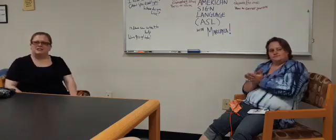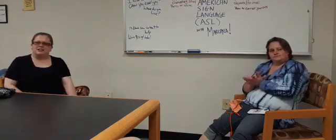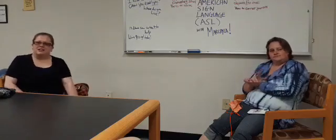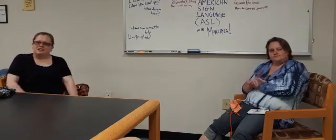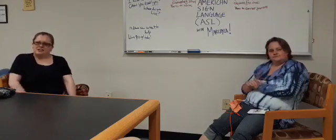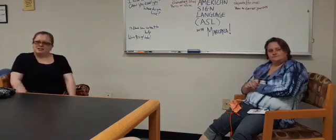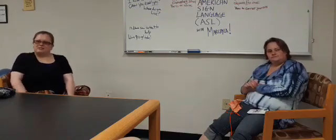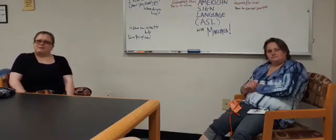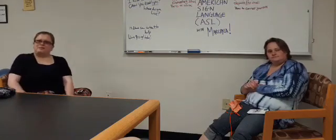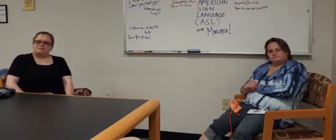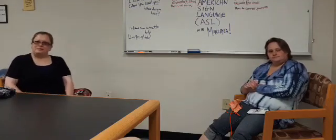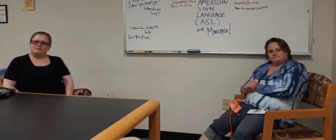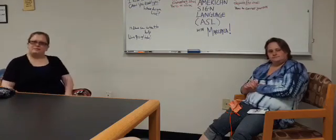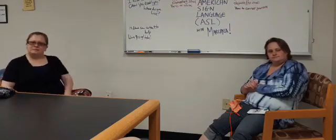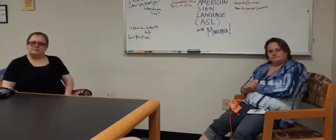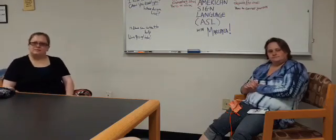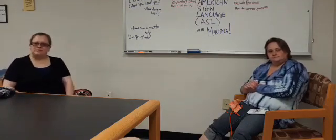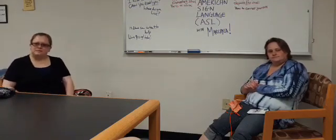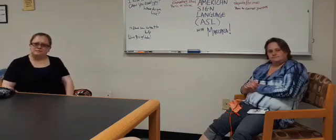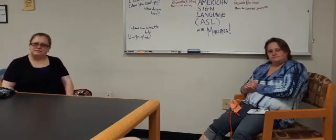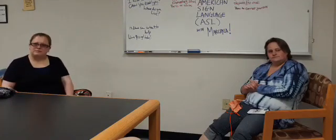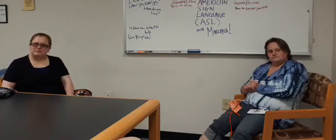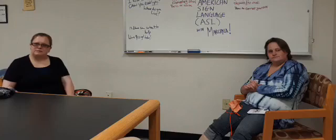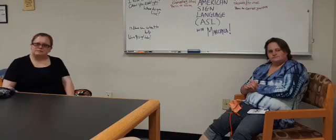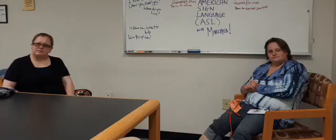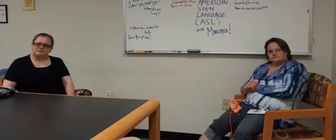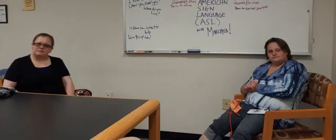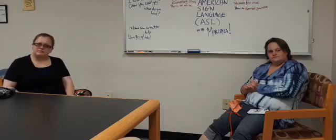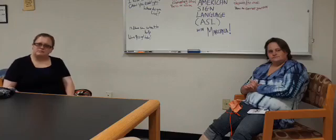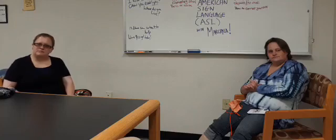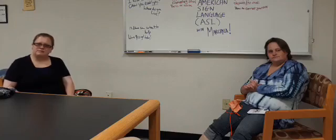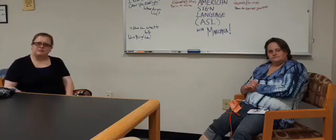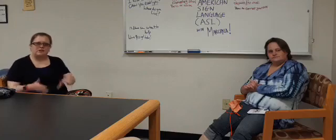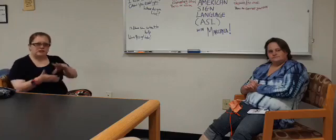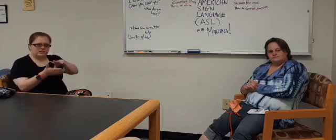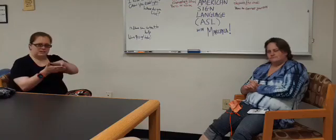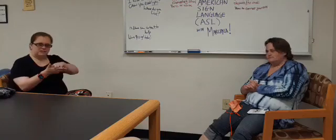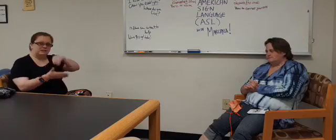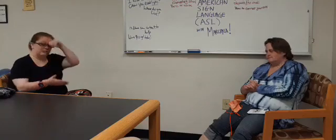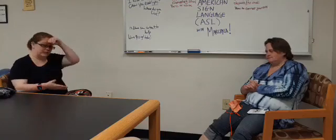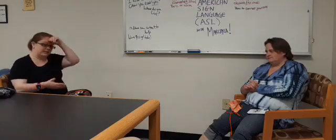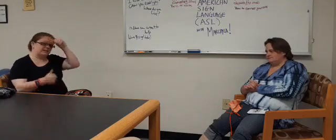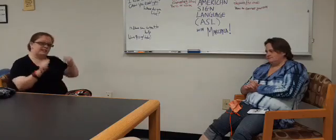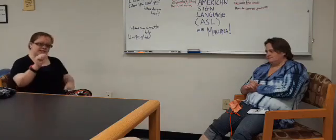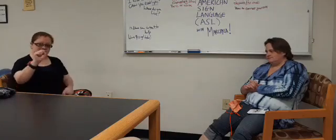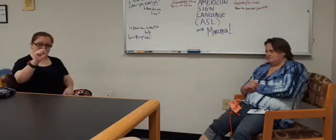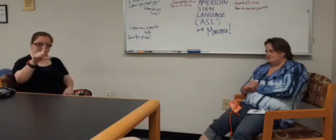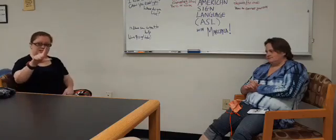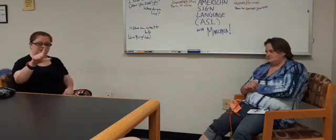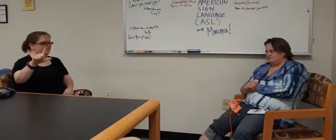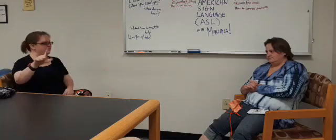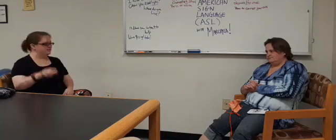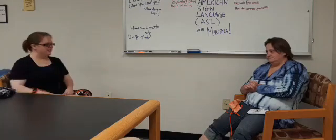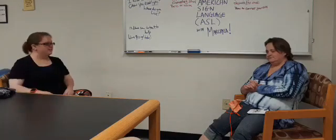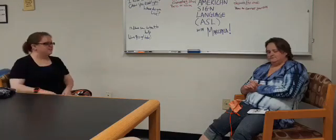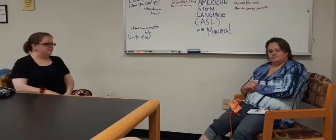watching, to say I'm learning ASL it's Learning ASL. okay.